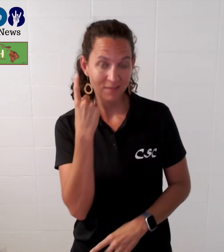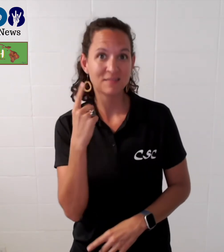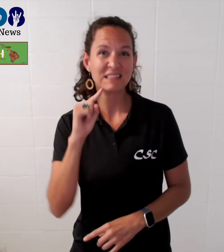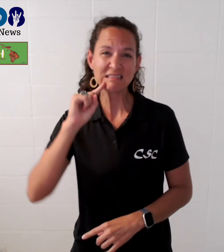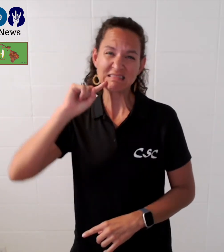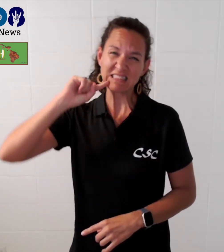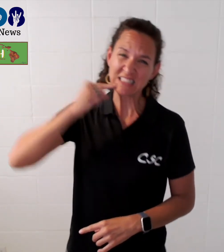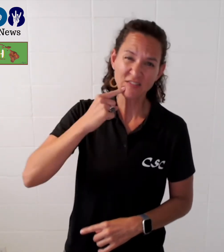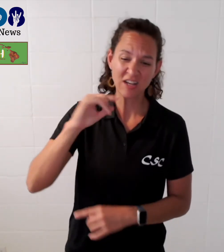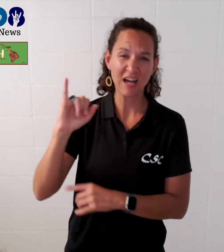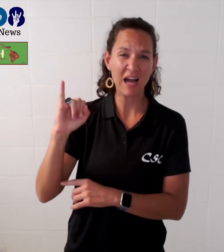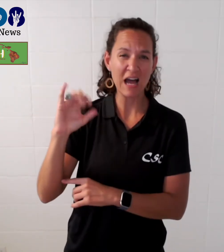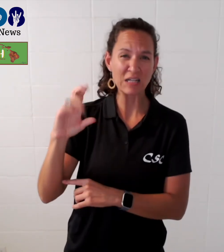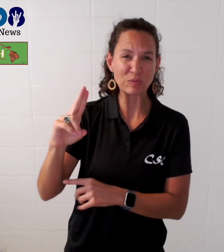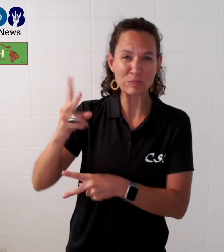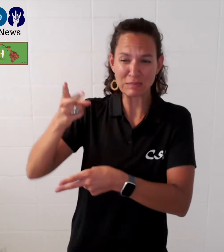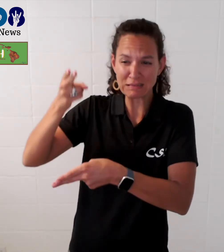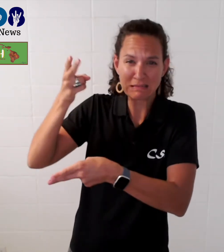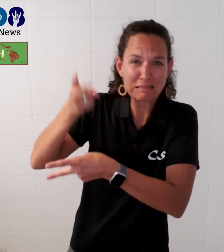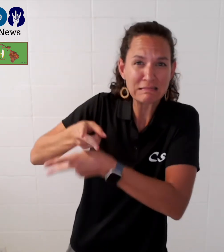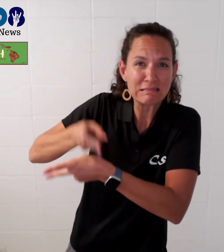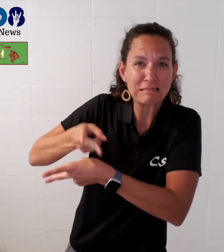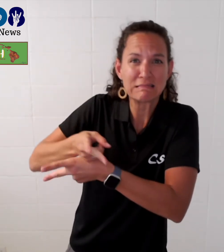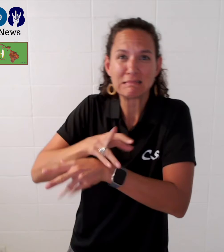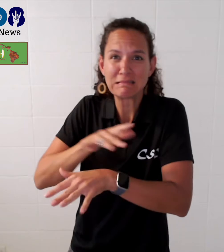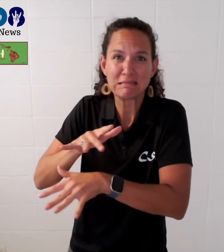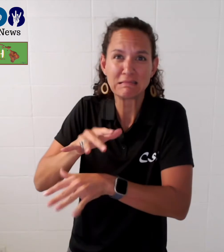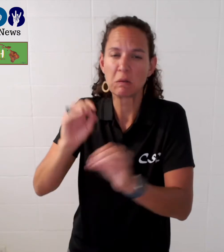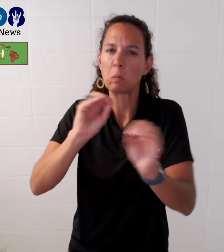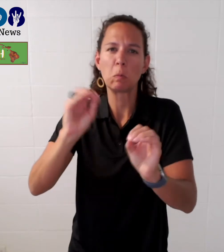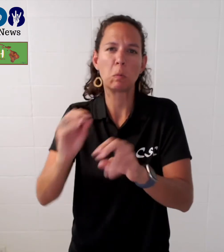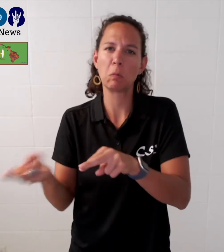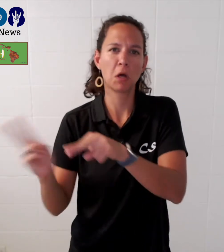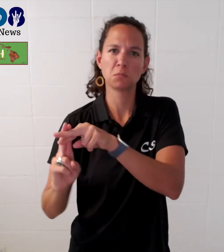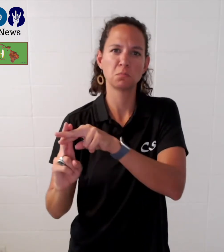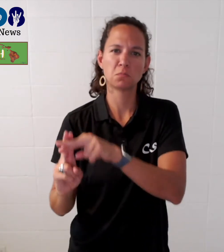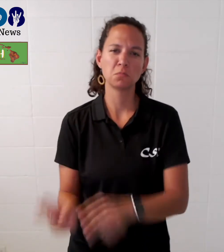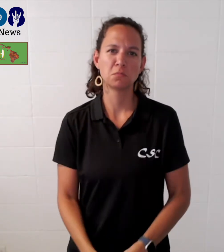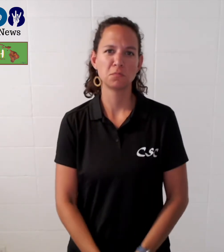the number of critically ill patients in the ICU hasn't increased.